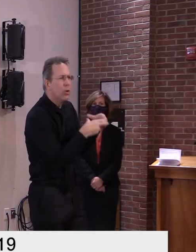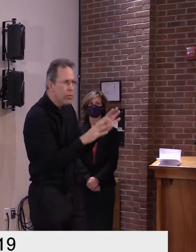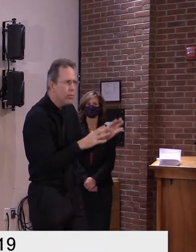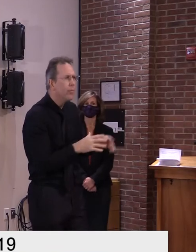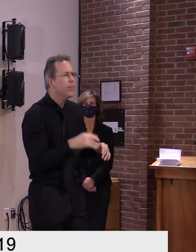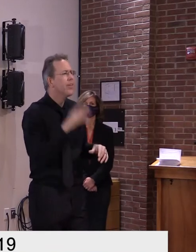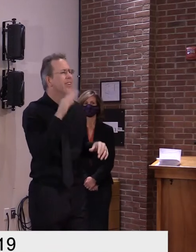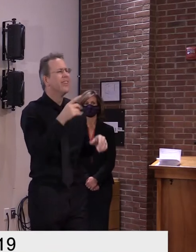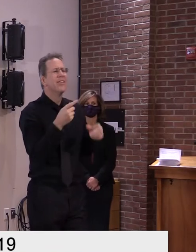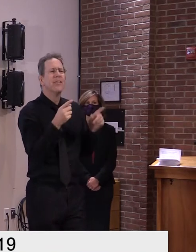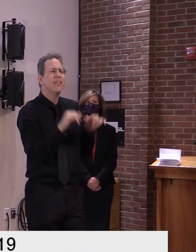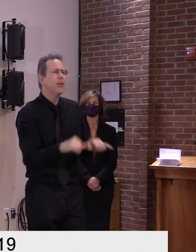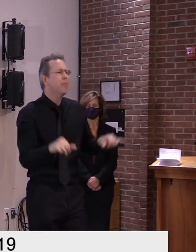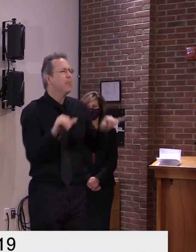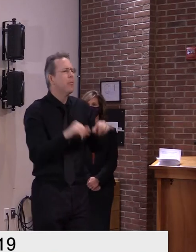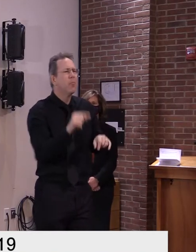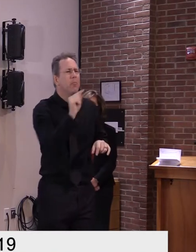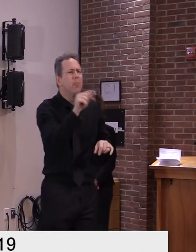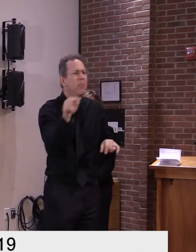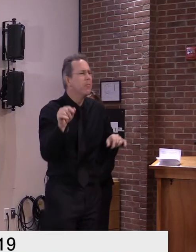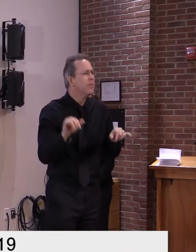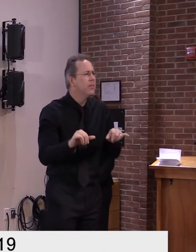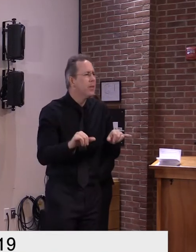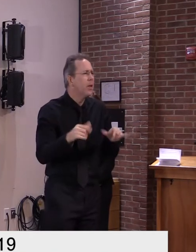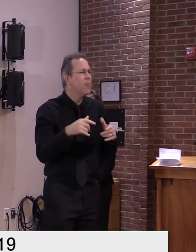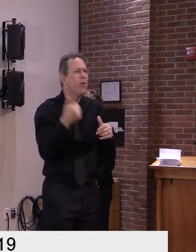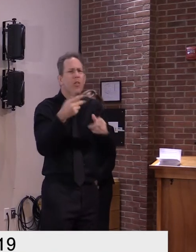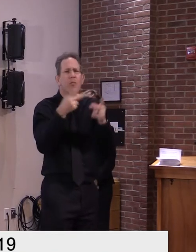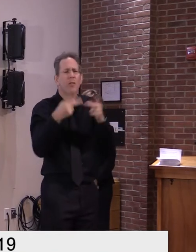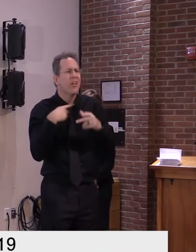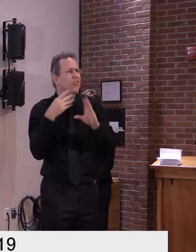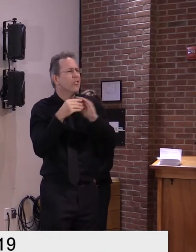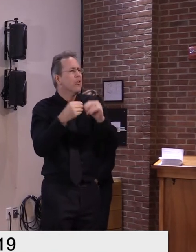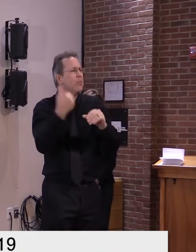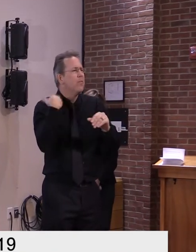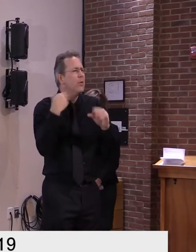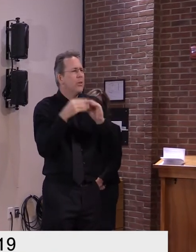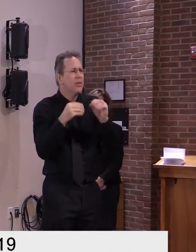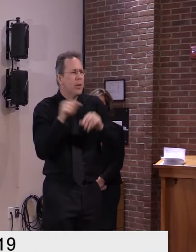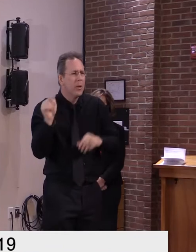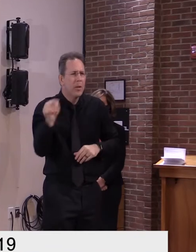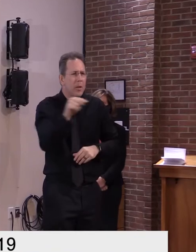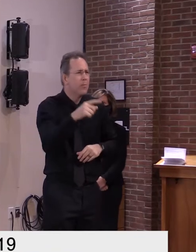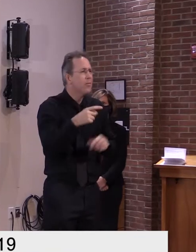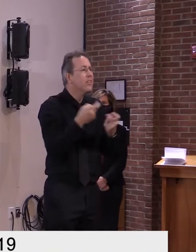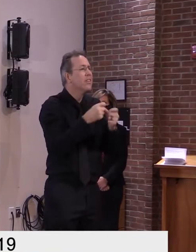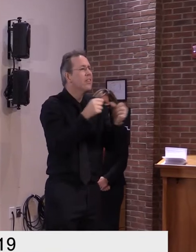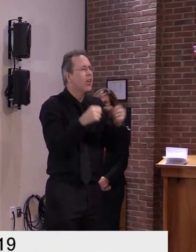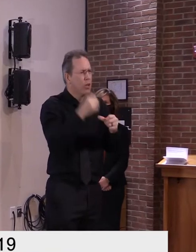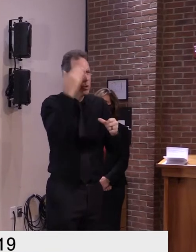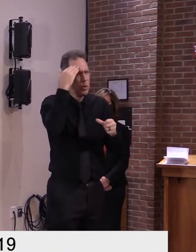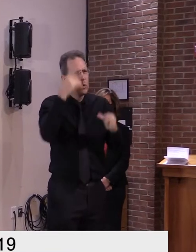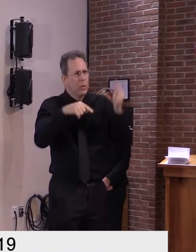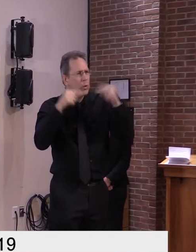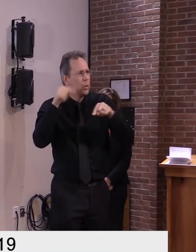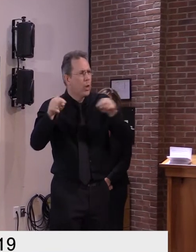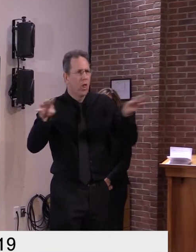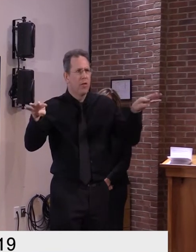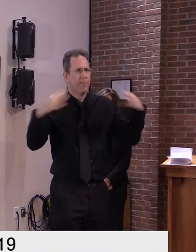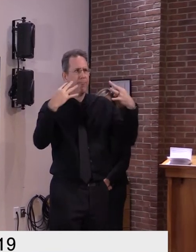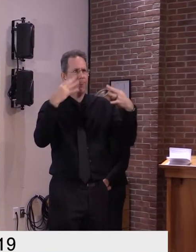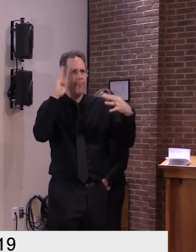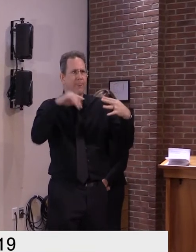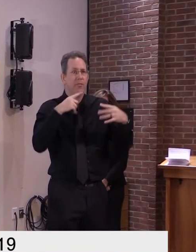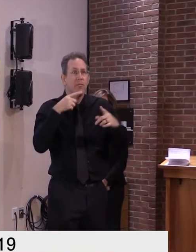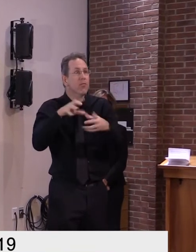way. The ski areas know that there's a lot riding on their shoulders with this. I mean, the